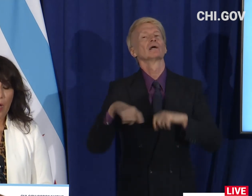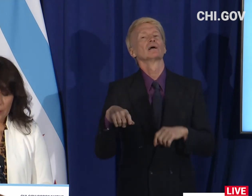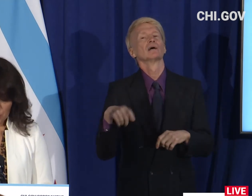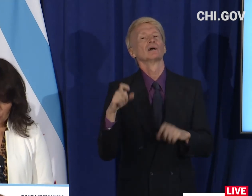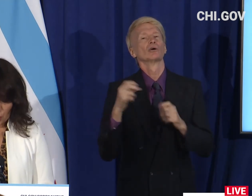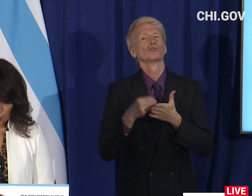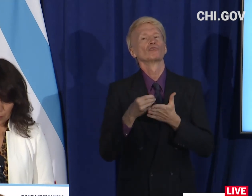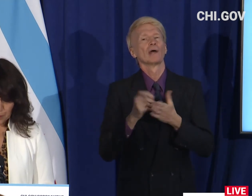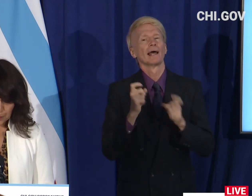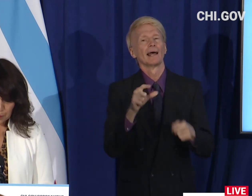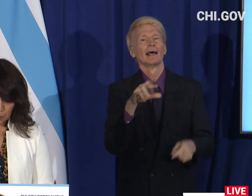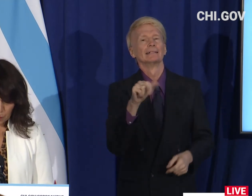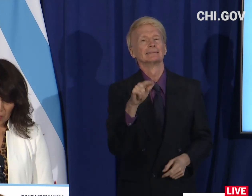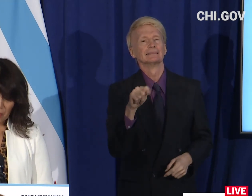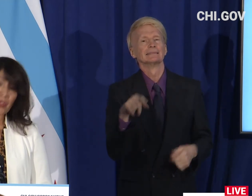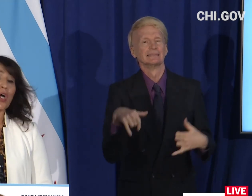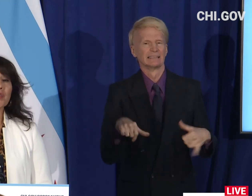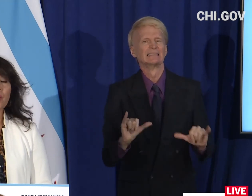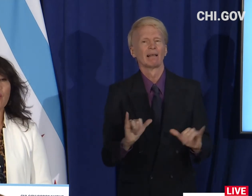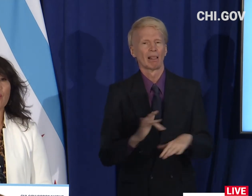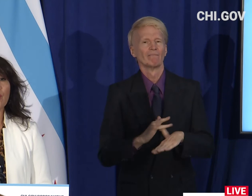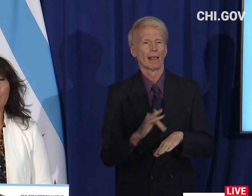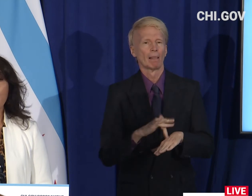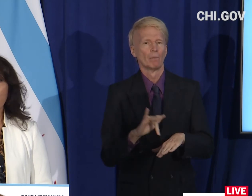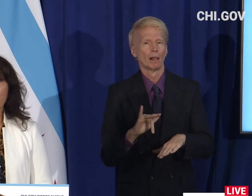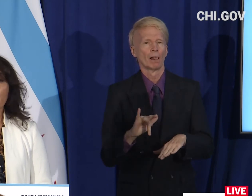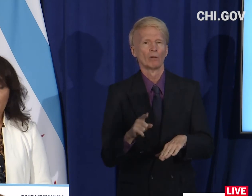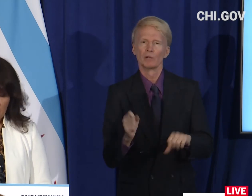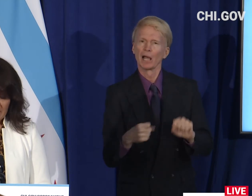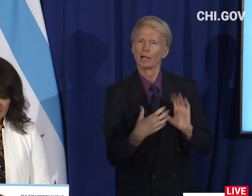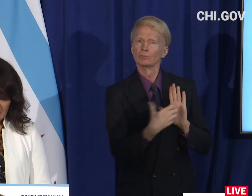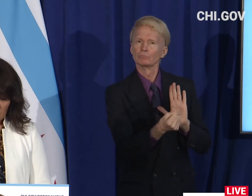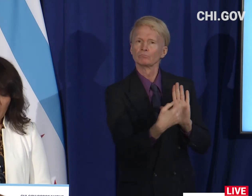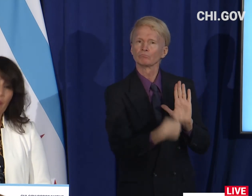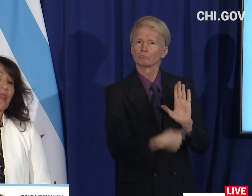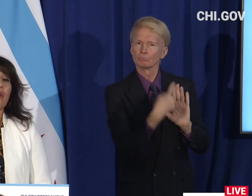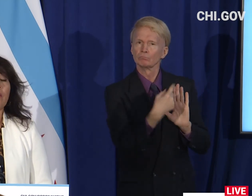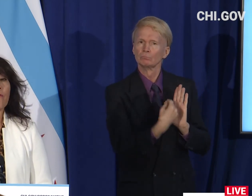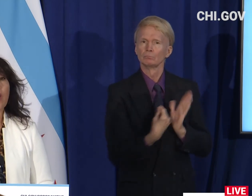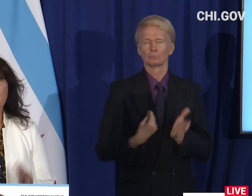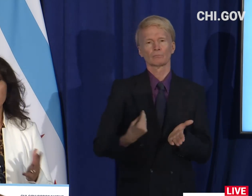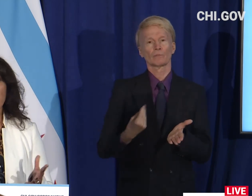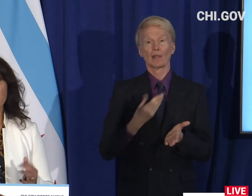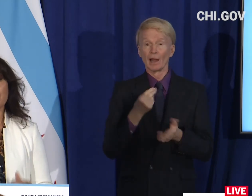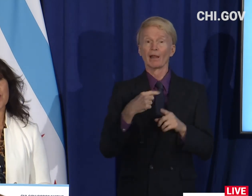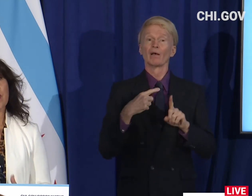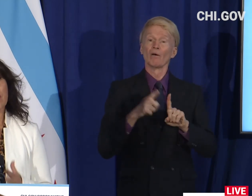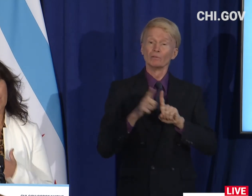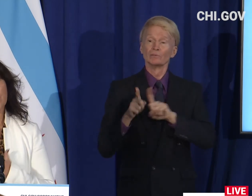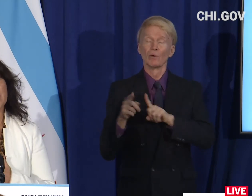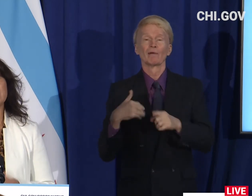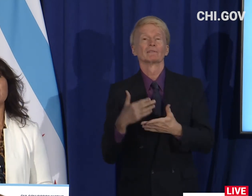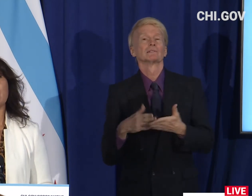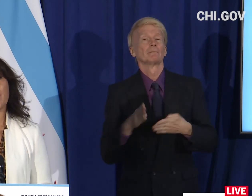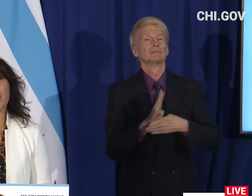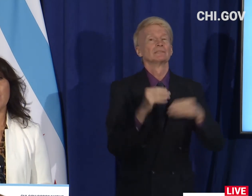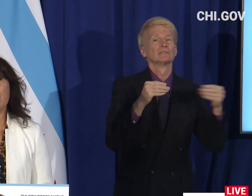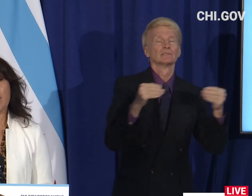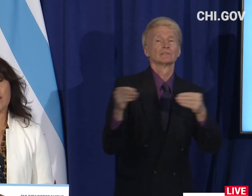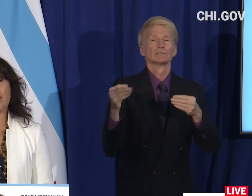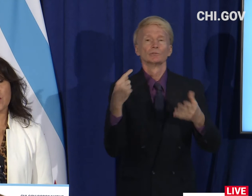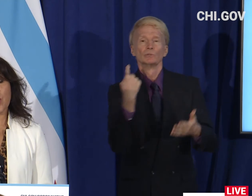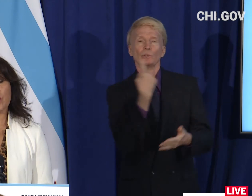available to you. There's also other the grants that are out there for our venues that are being stood up